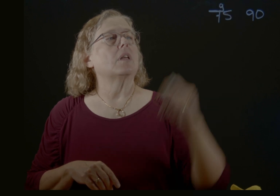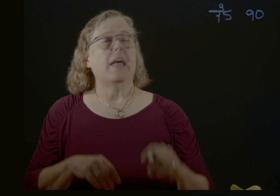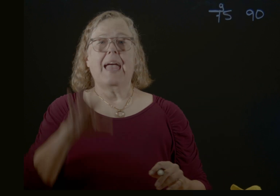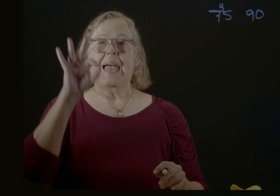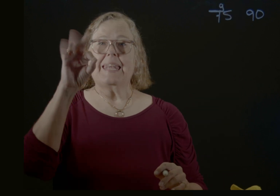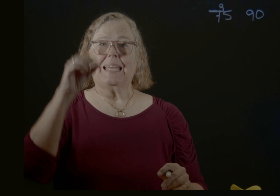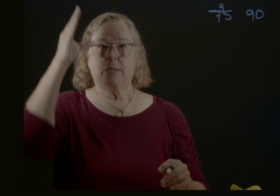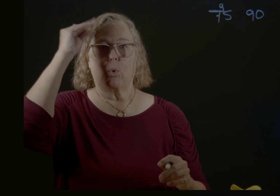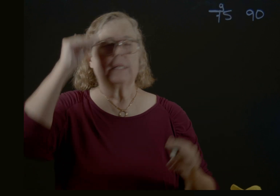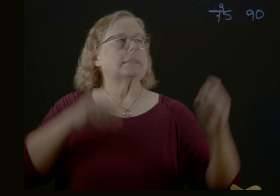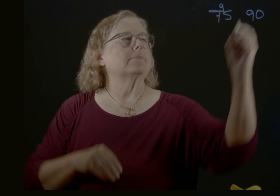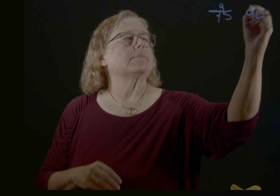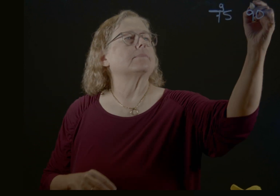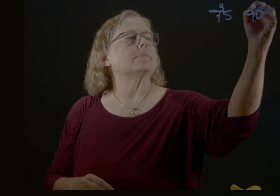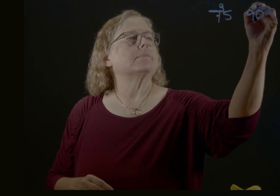and 90 boys,